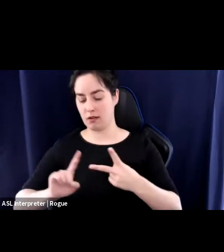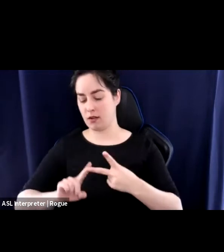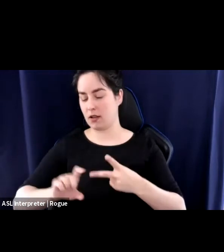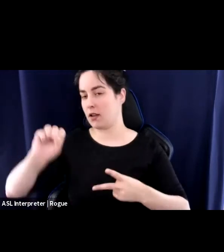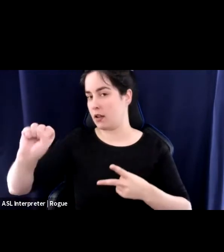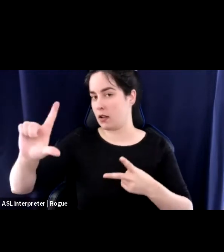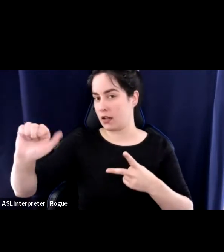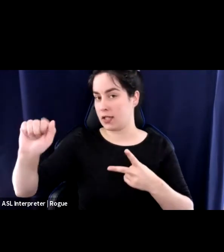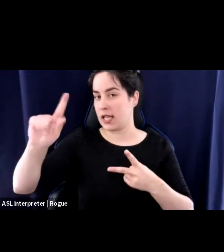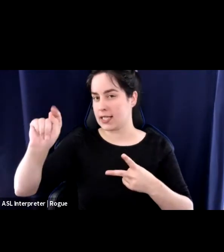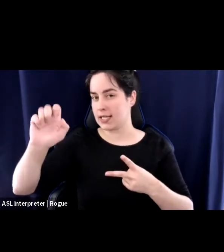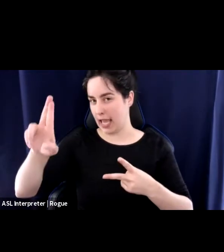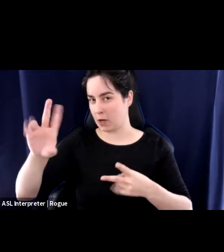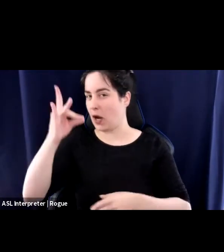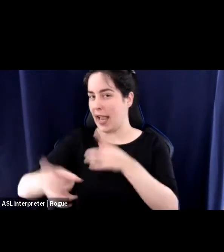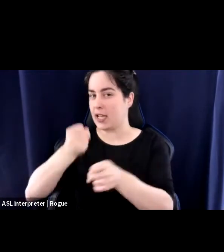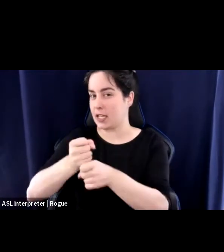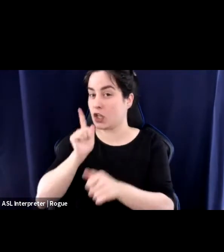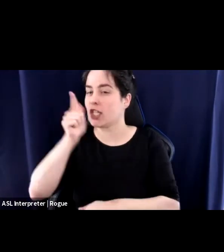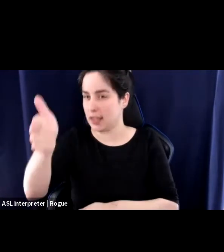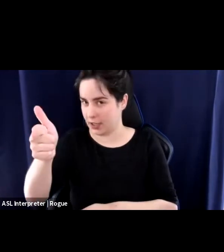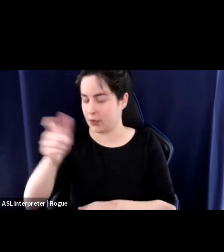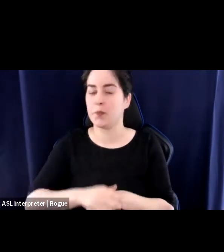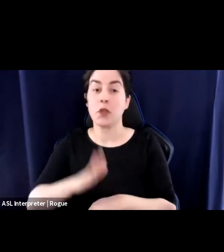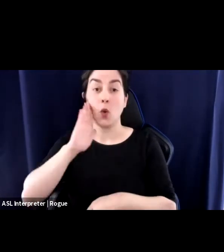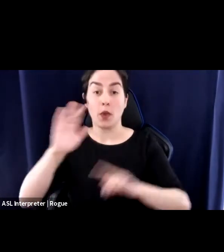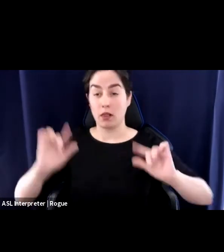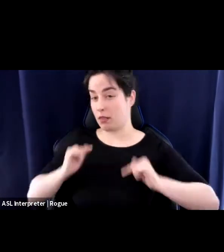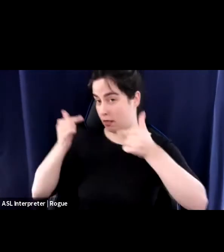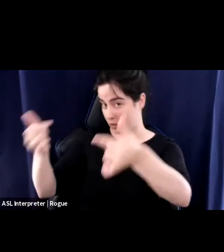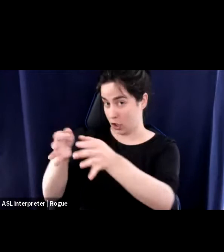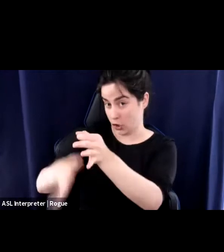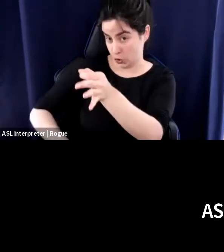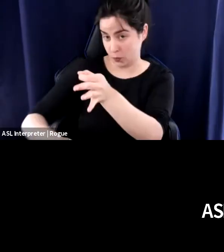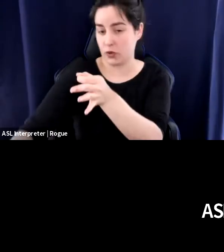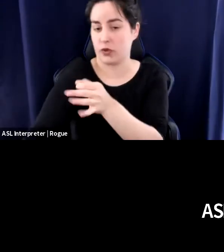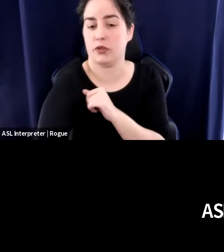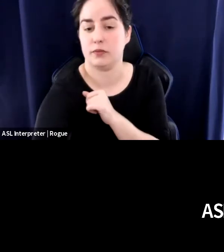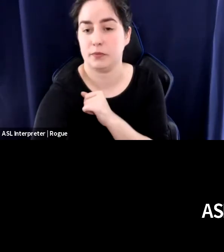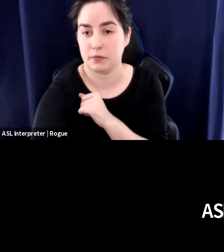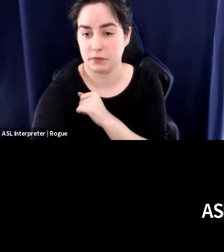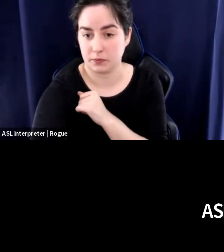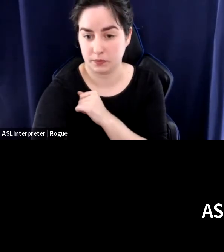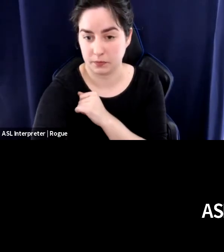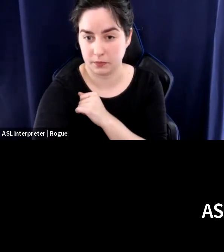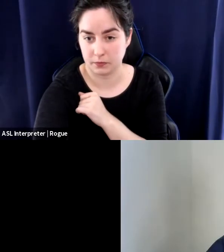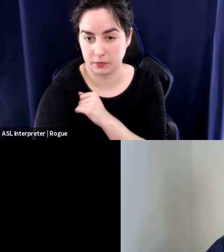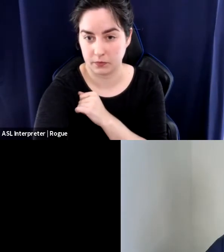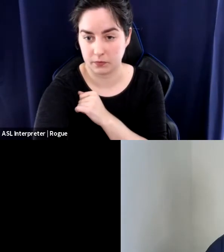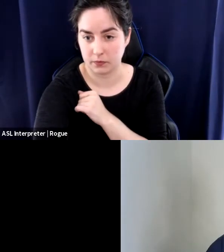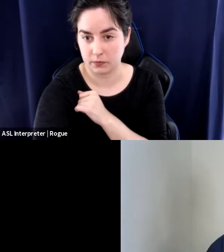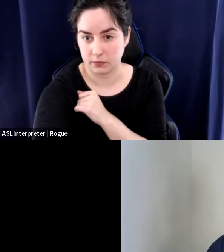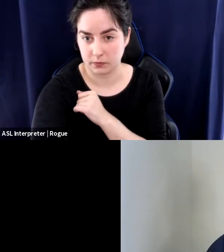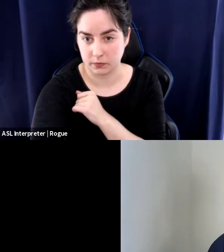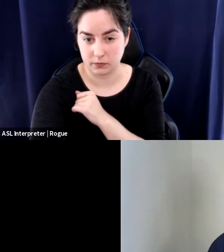a case called the Queen and Slatter. And we have sadly here another case of a